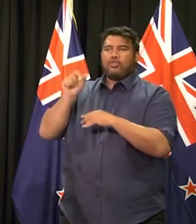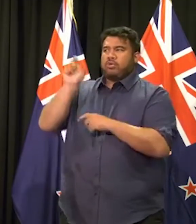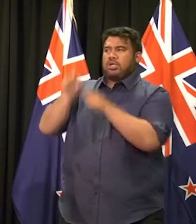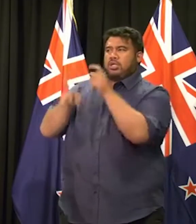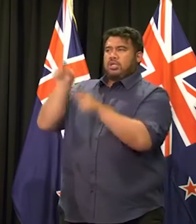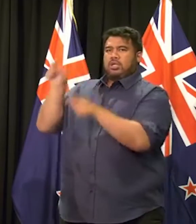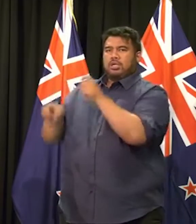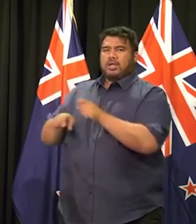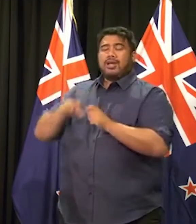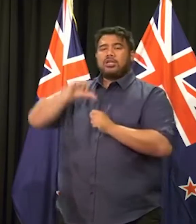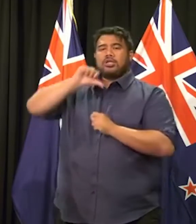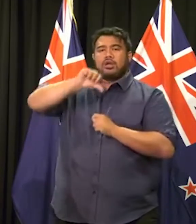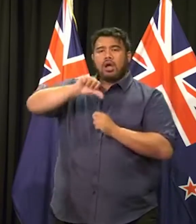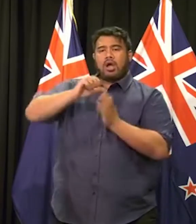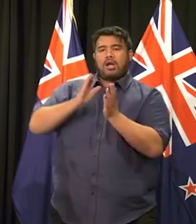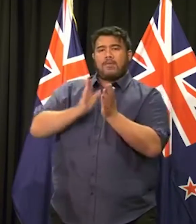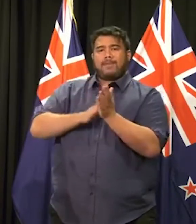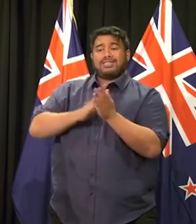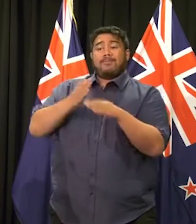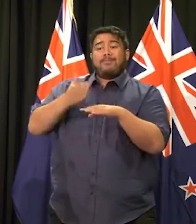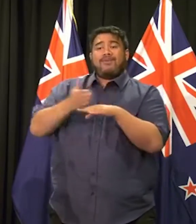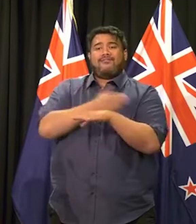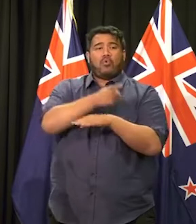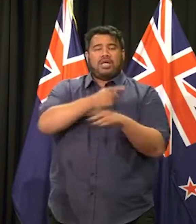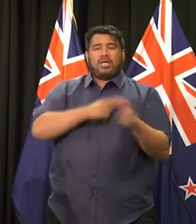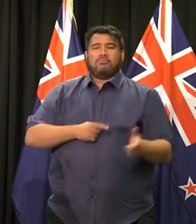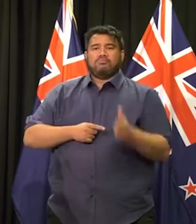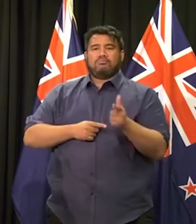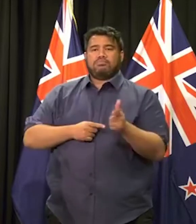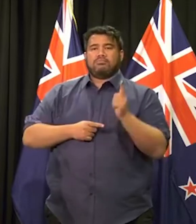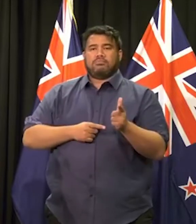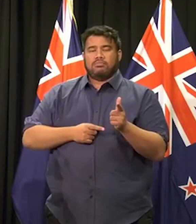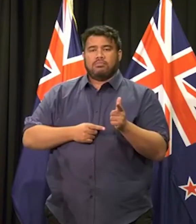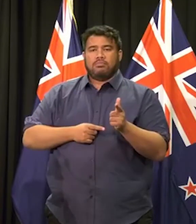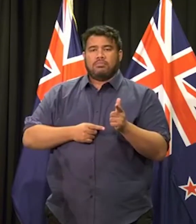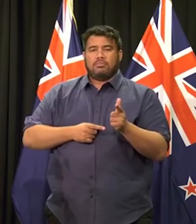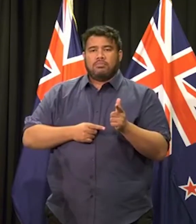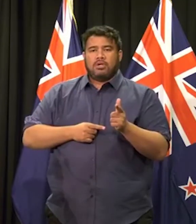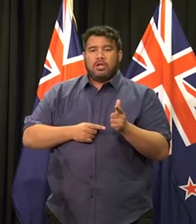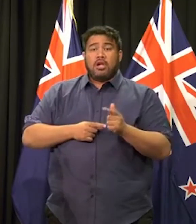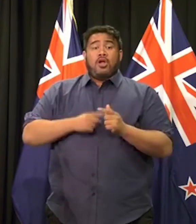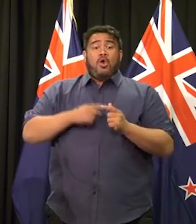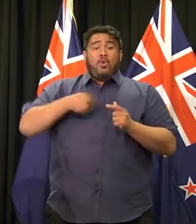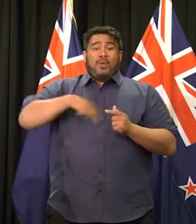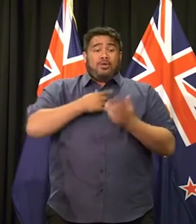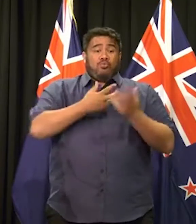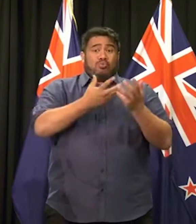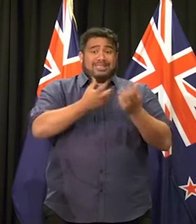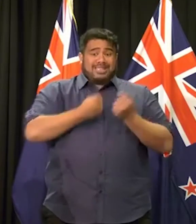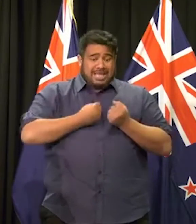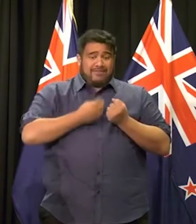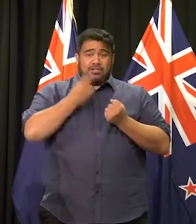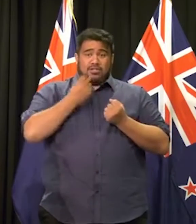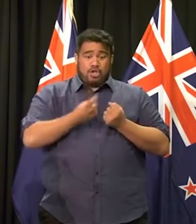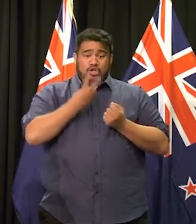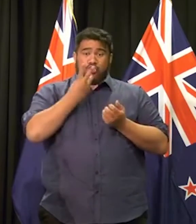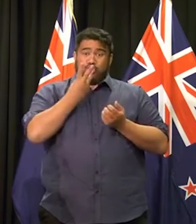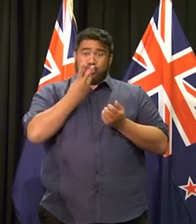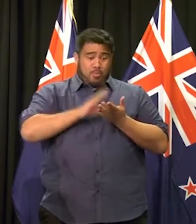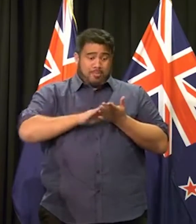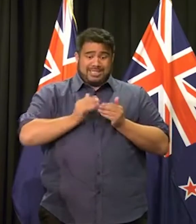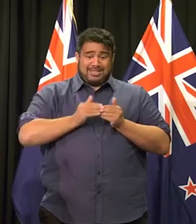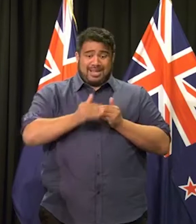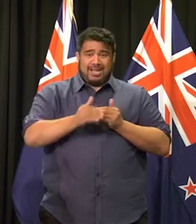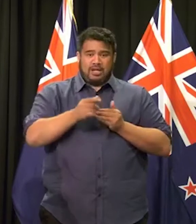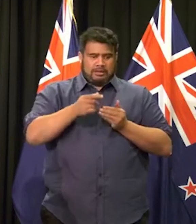before guns were fired. within two minutes of its receipt, it went to our, uh, uh, security. Um,